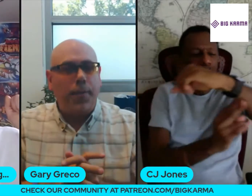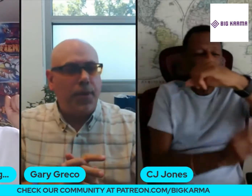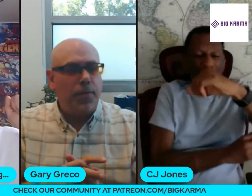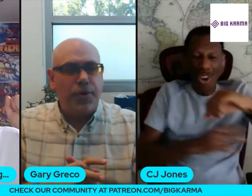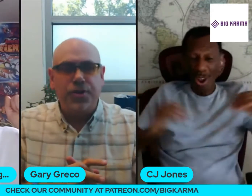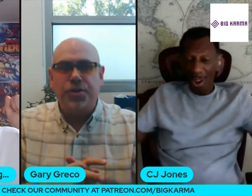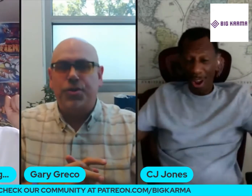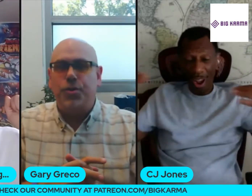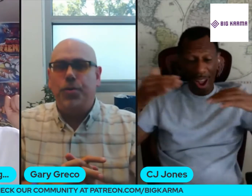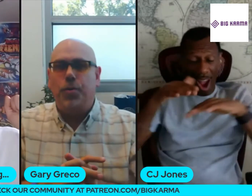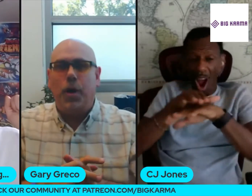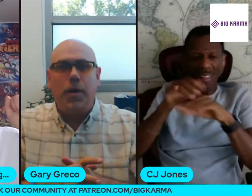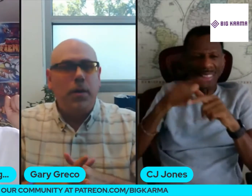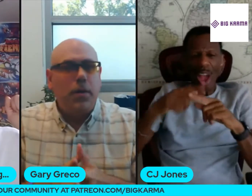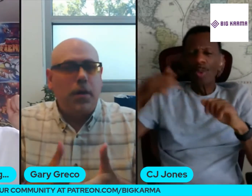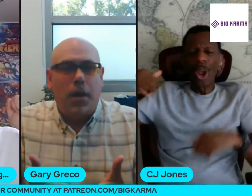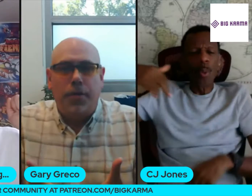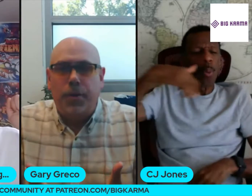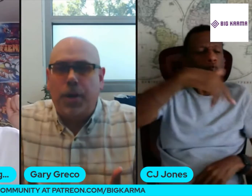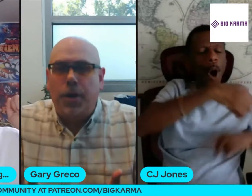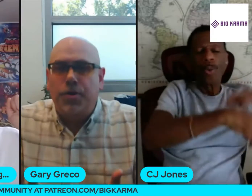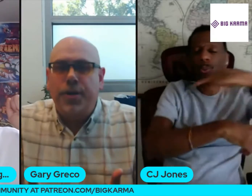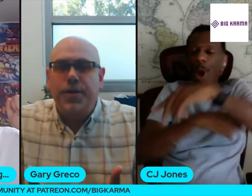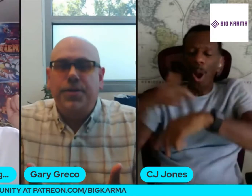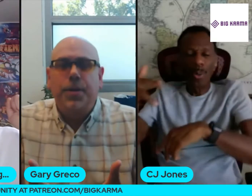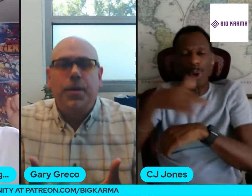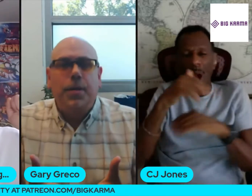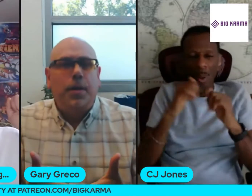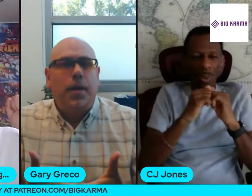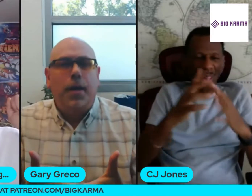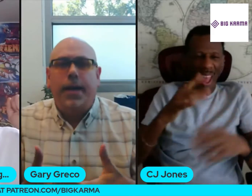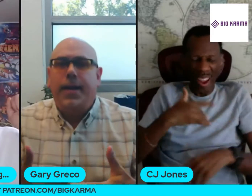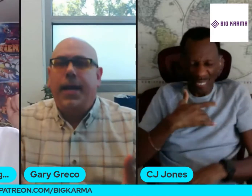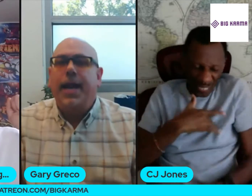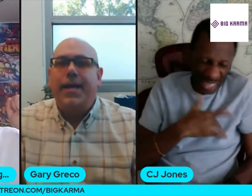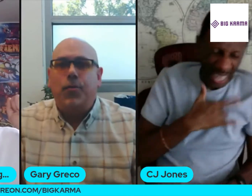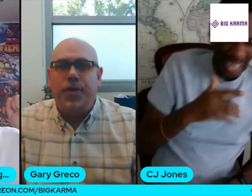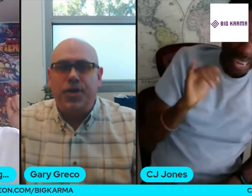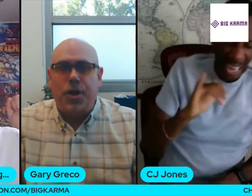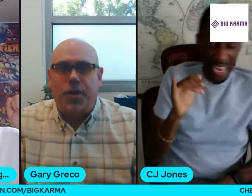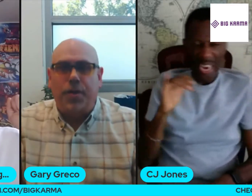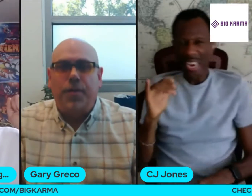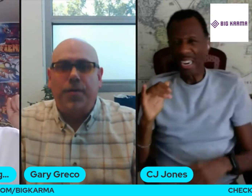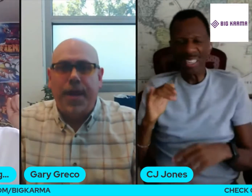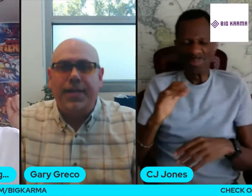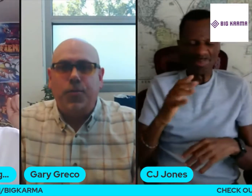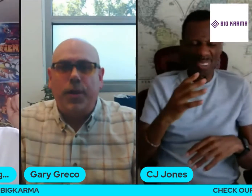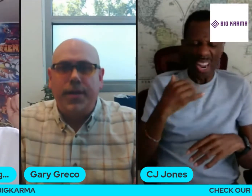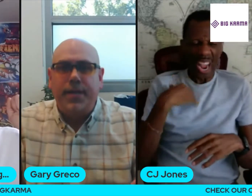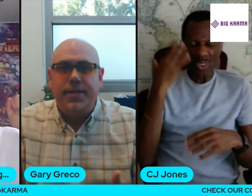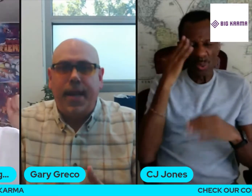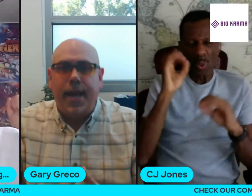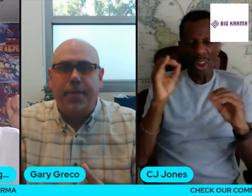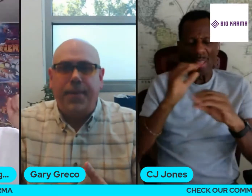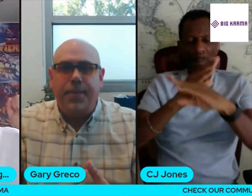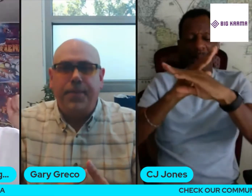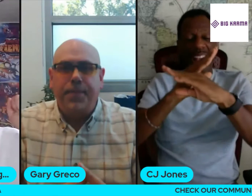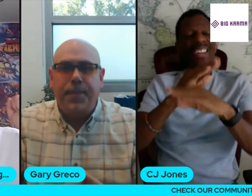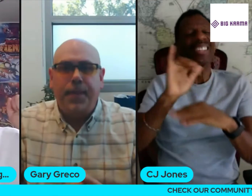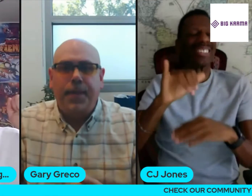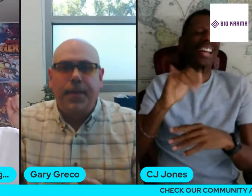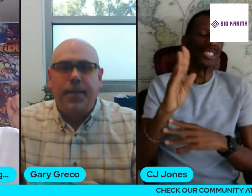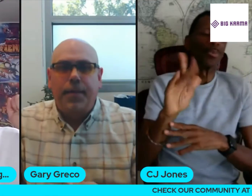We want to build bridges to other countries and connect with each other. That's what needs to